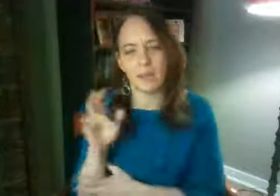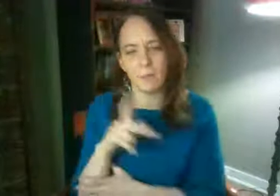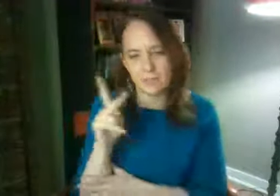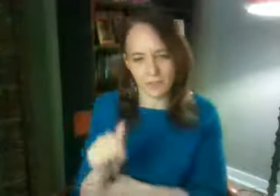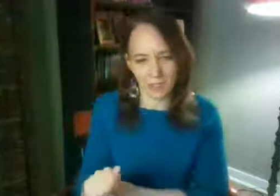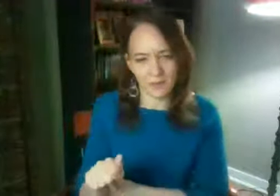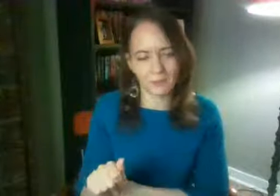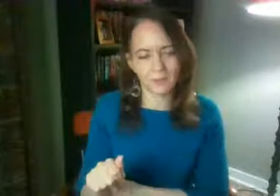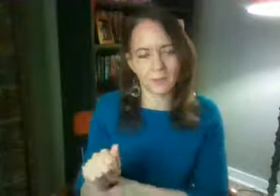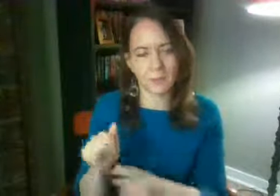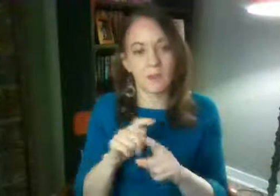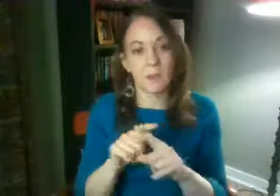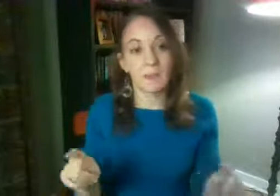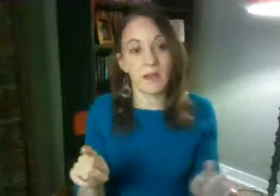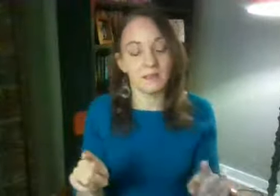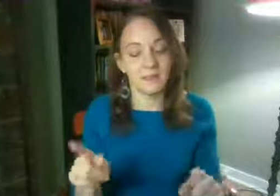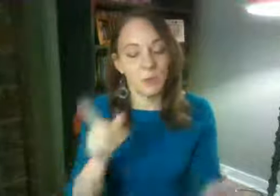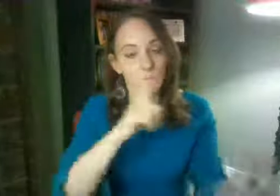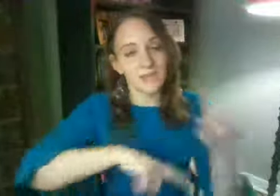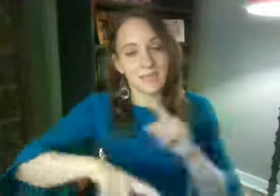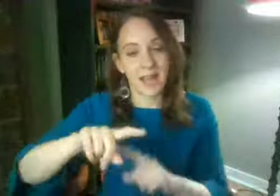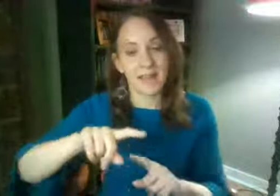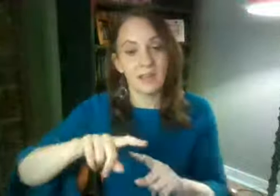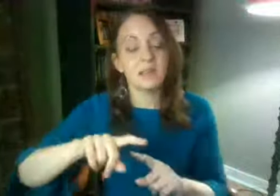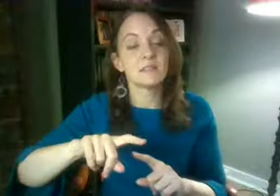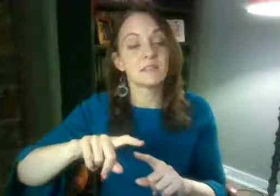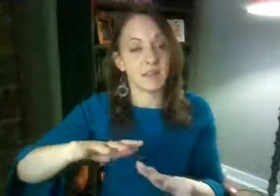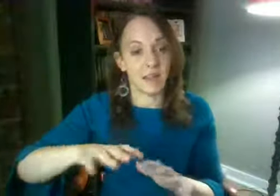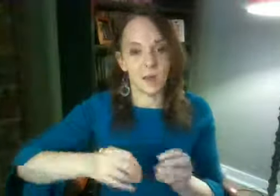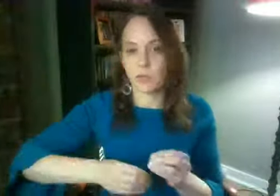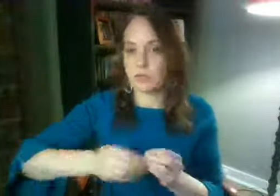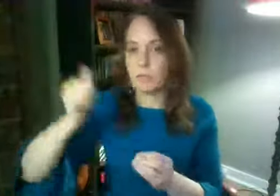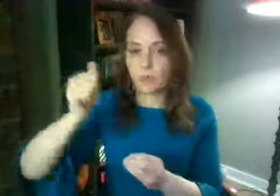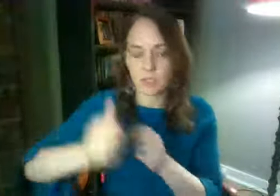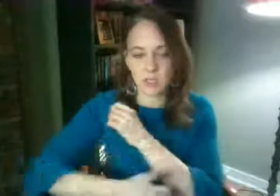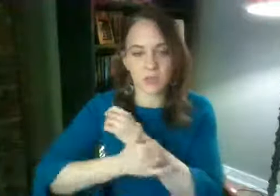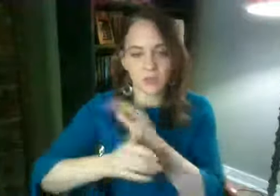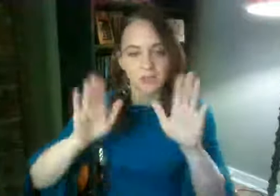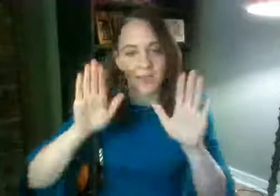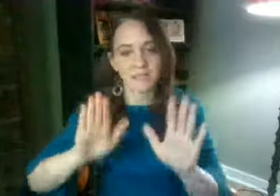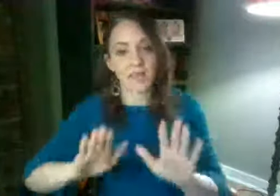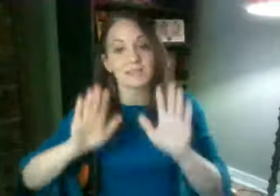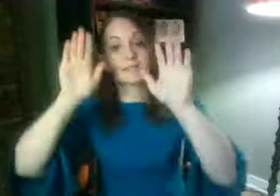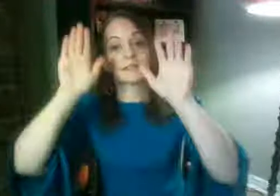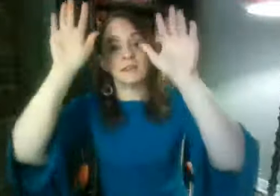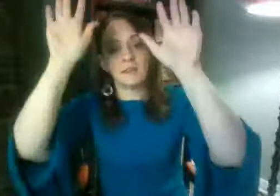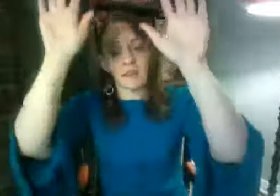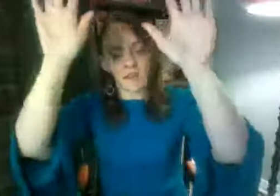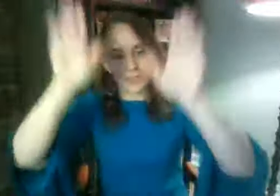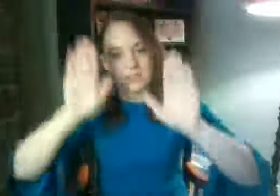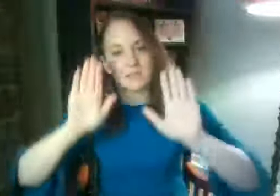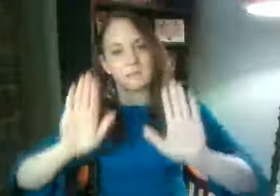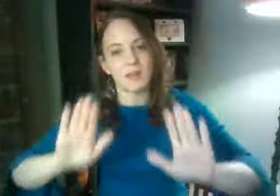and in Pennsylvania. But we sign Sunday, which most of the country signs Sunday, which is the same sign